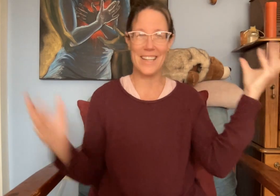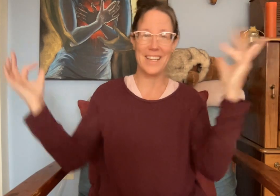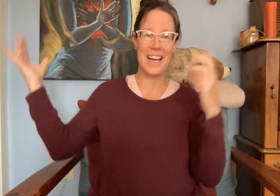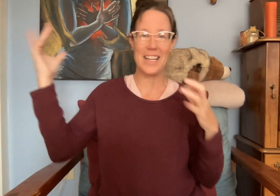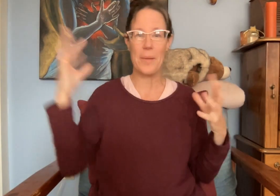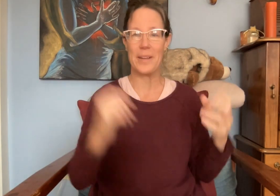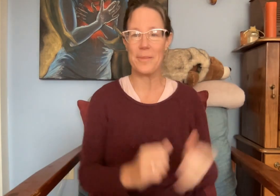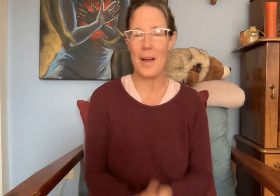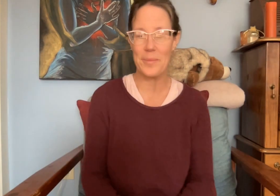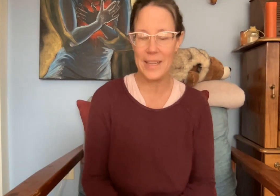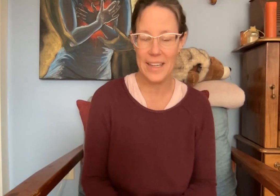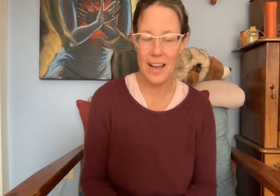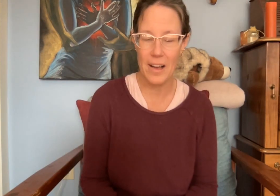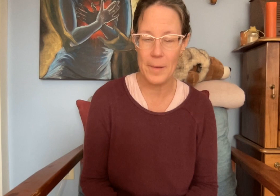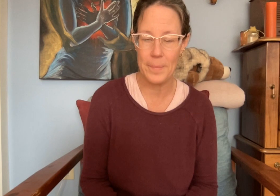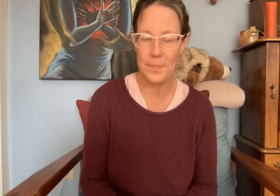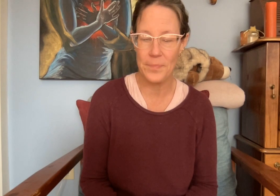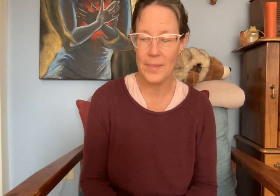kind of come in around me,